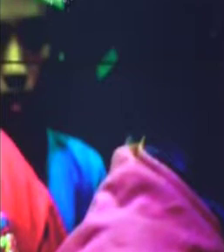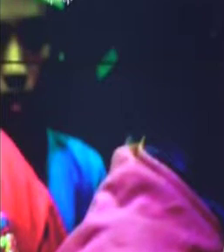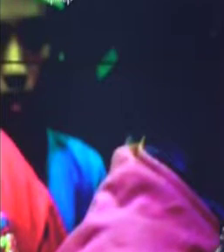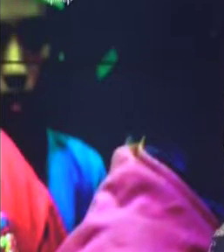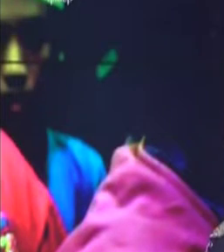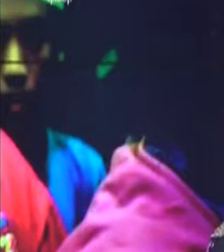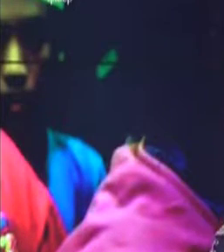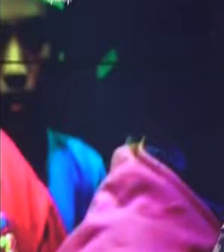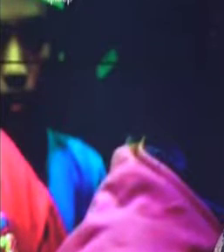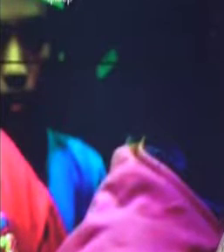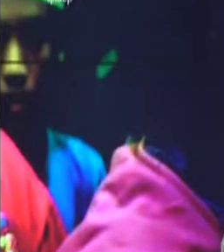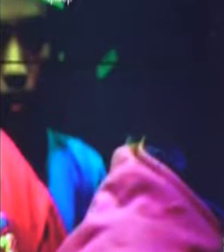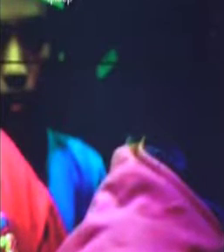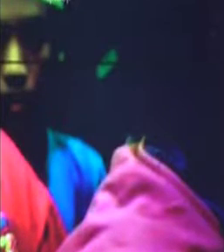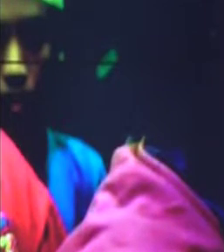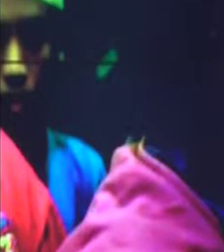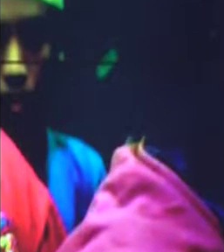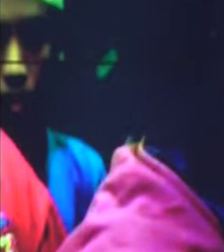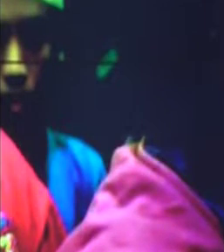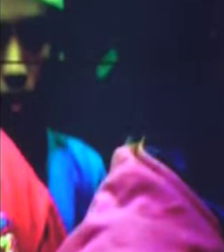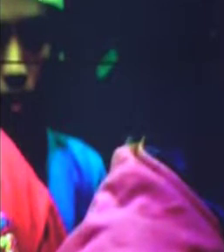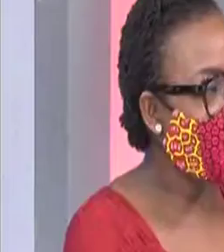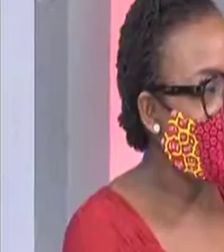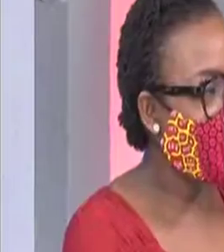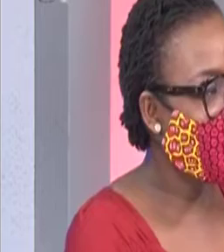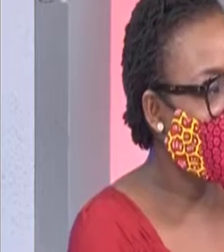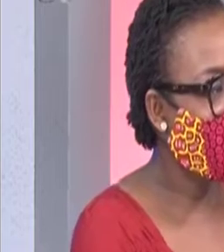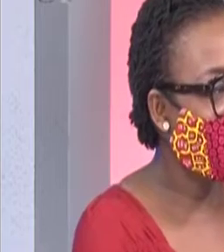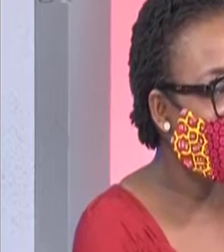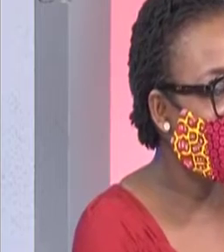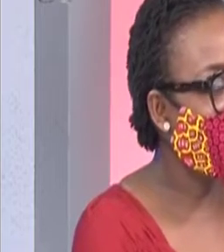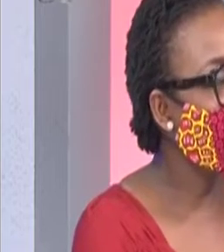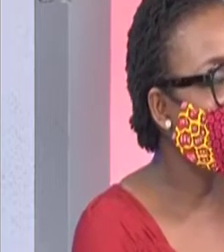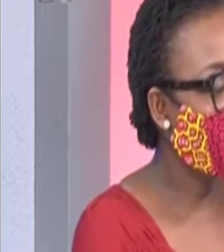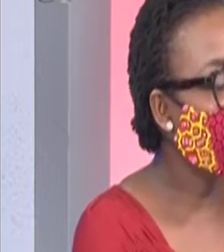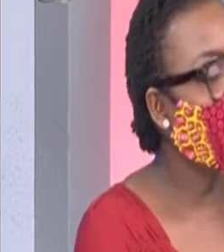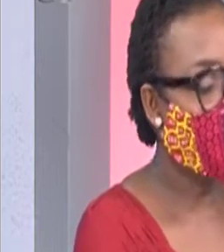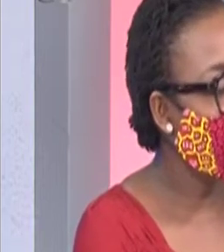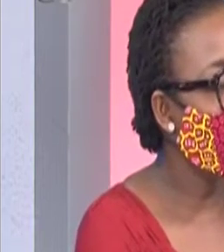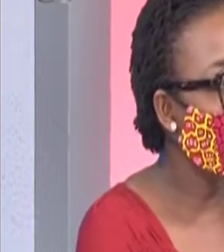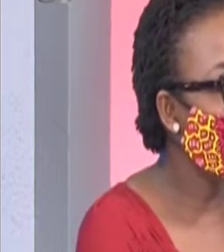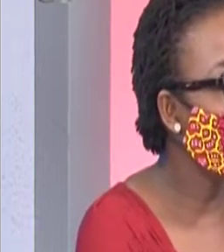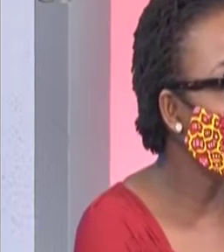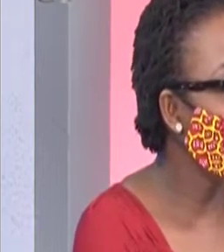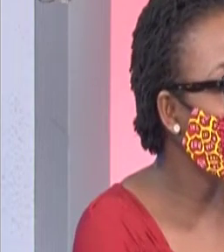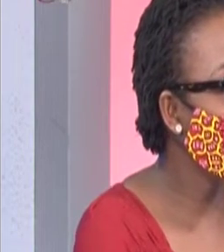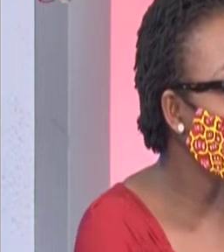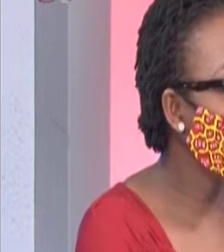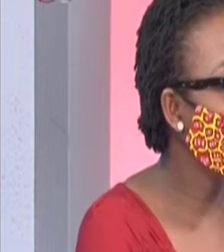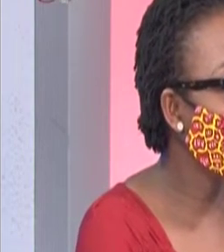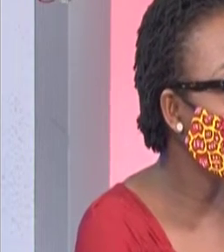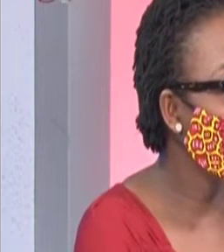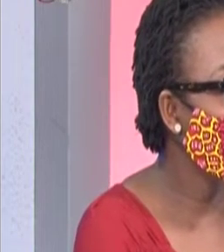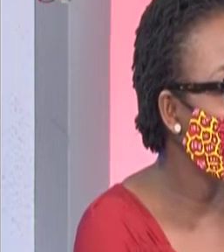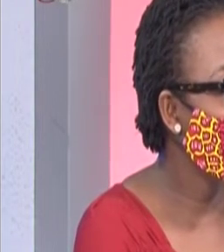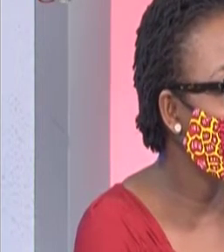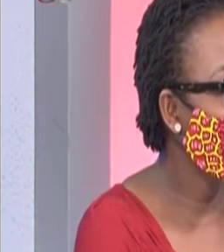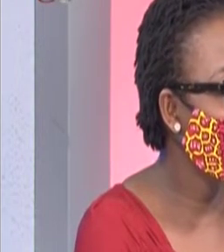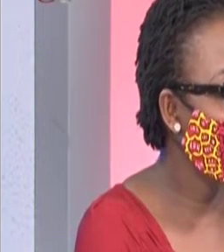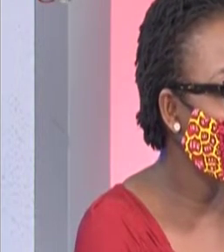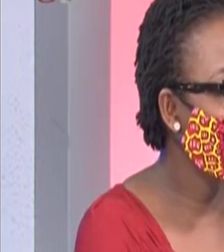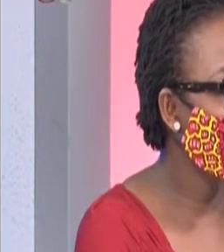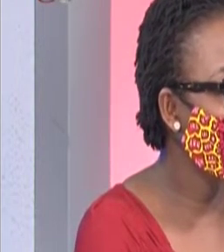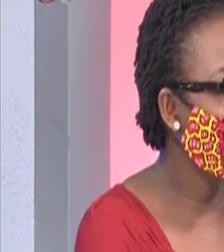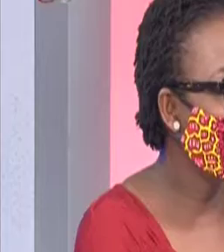acronym? Yes, because I was going to ask you if you remember the acronym. Yes, avoid touching men. No, avoid men. No, avoid men.